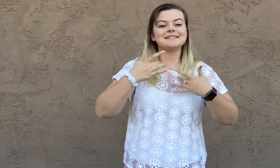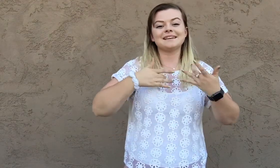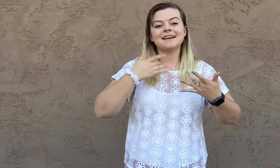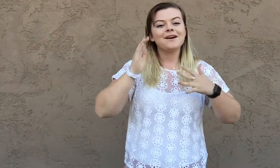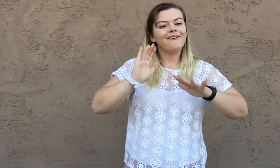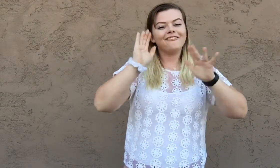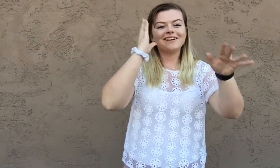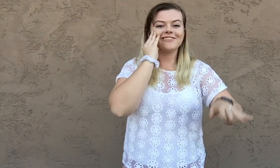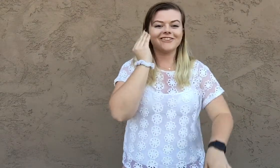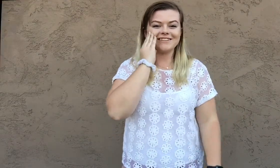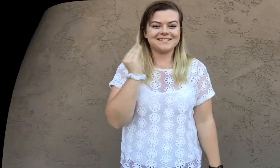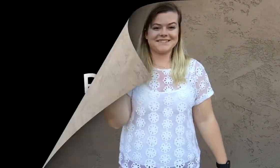amazing, wonderful experience.